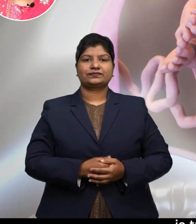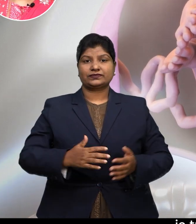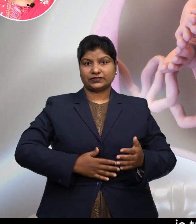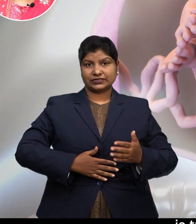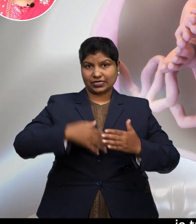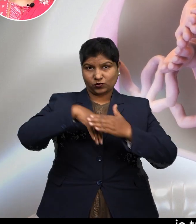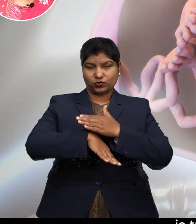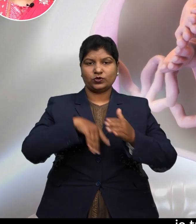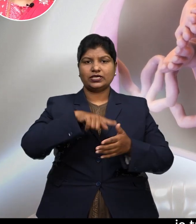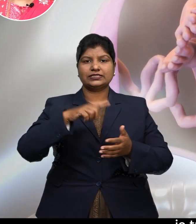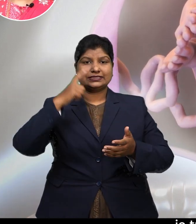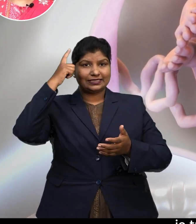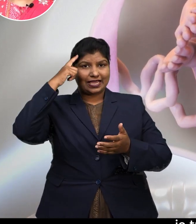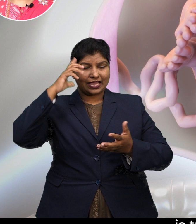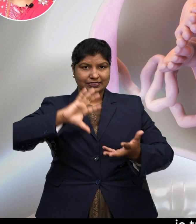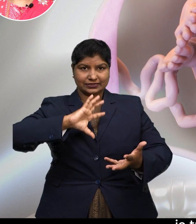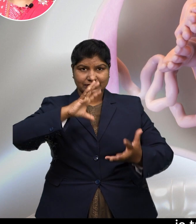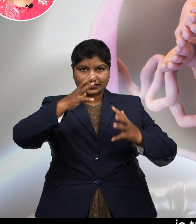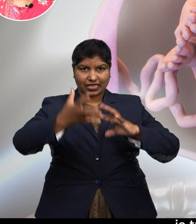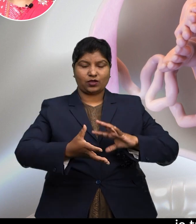is turned down towards